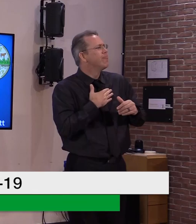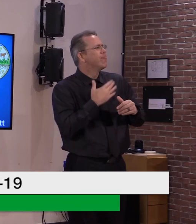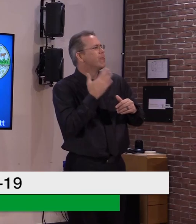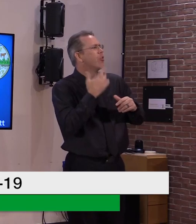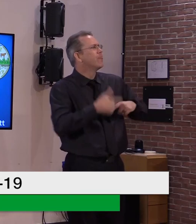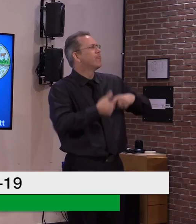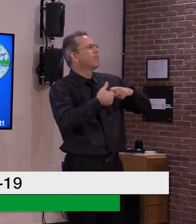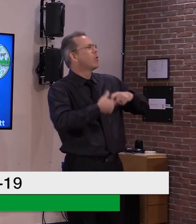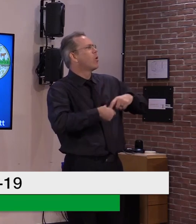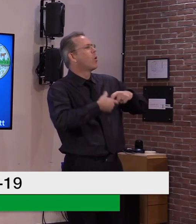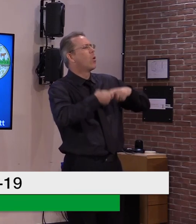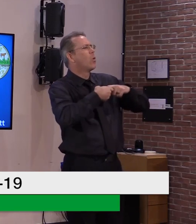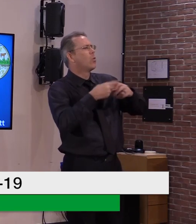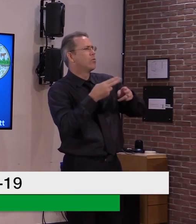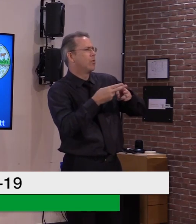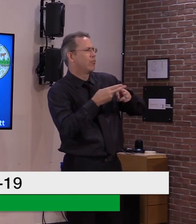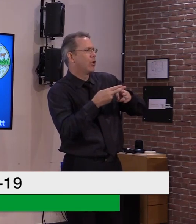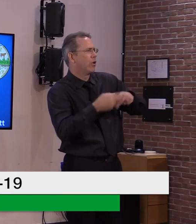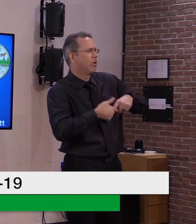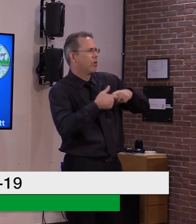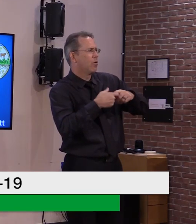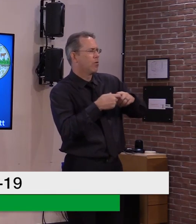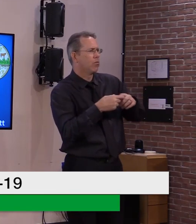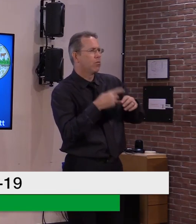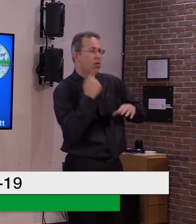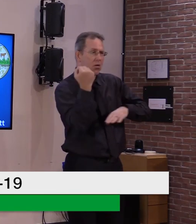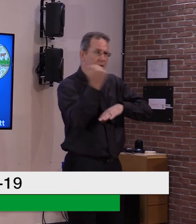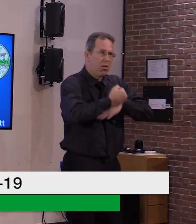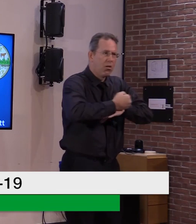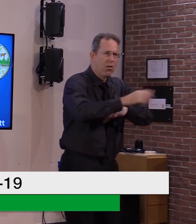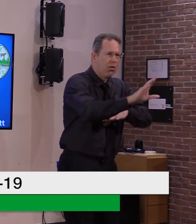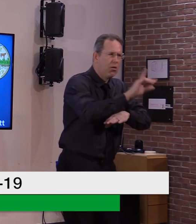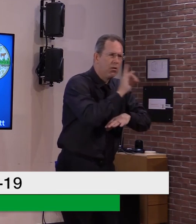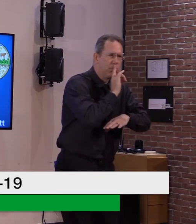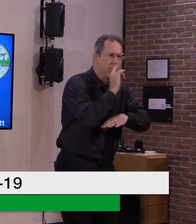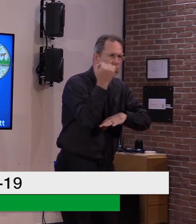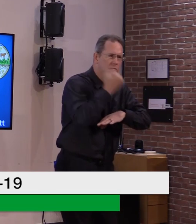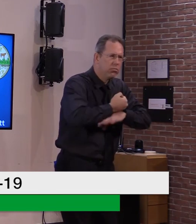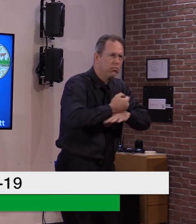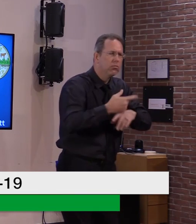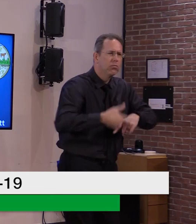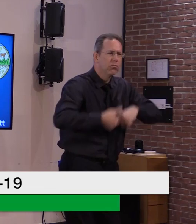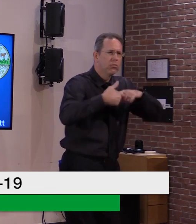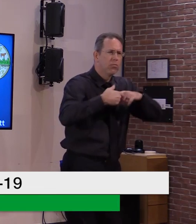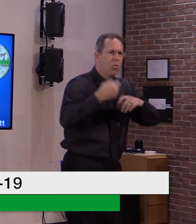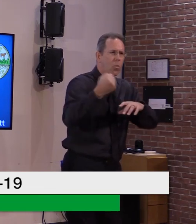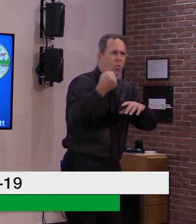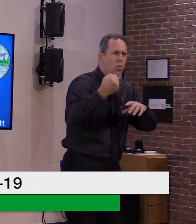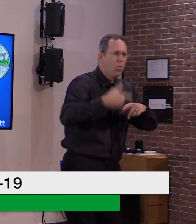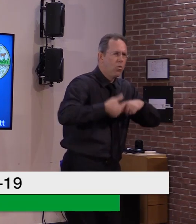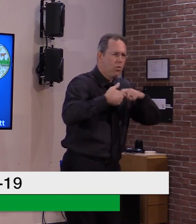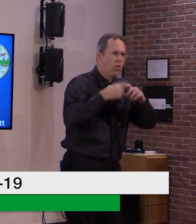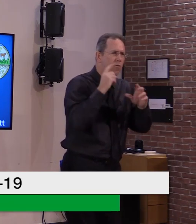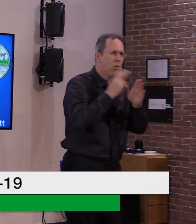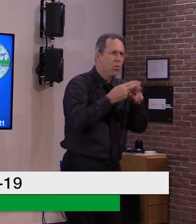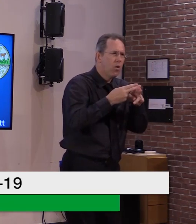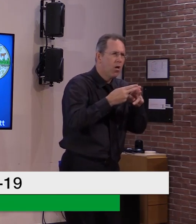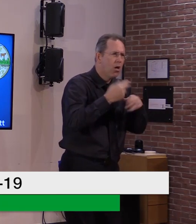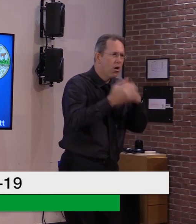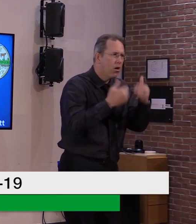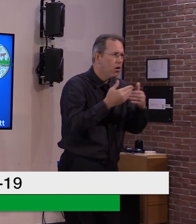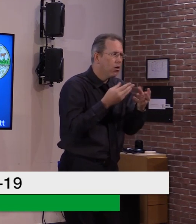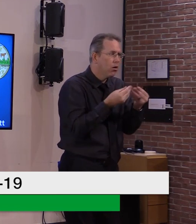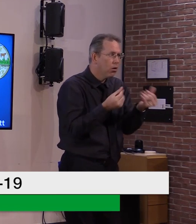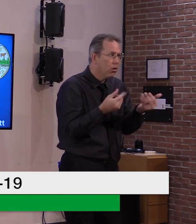going to be reopening at some point in time and i'm hopeful that we'll see some action um from congress to provide more